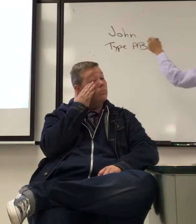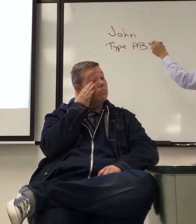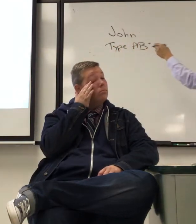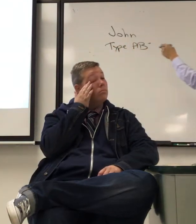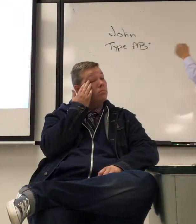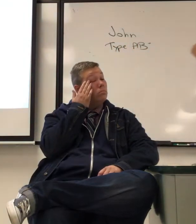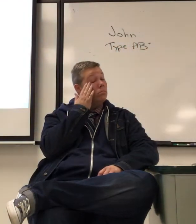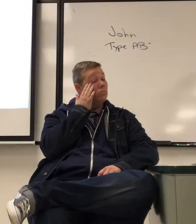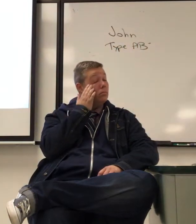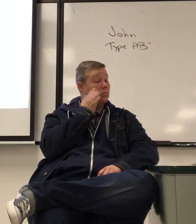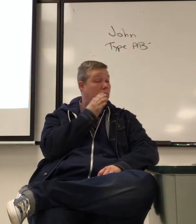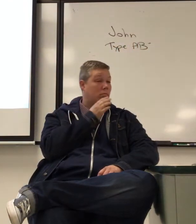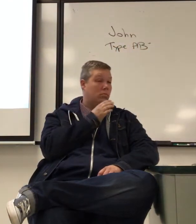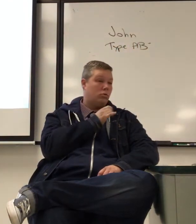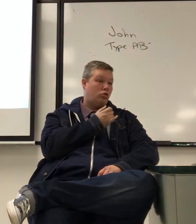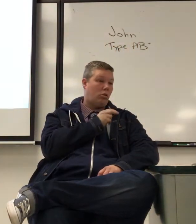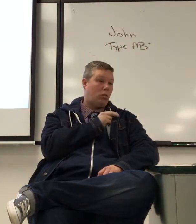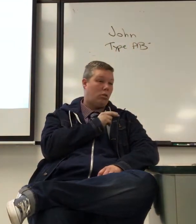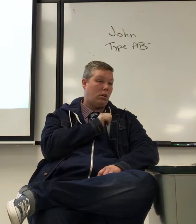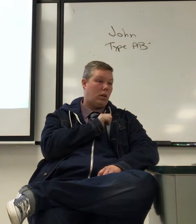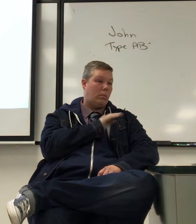Peter is A positive.